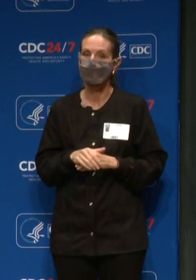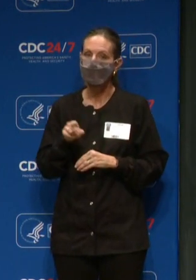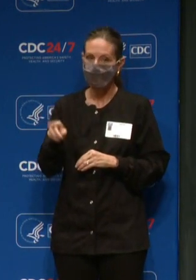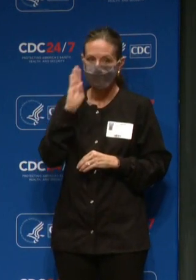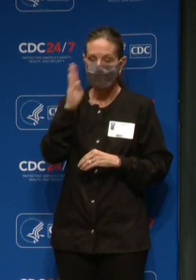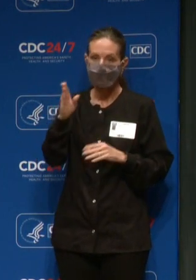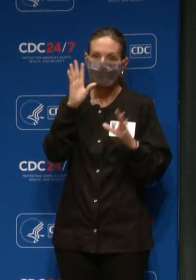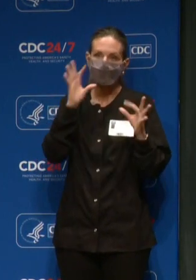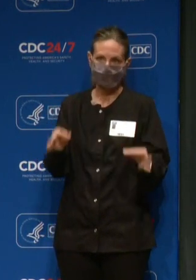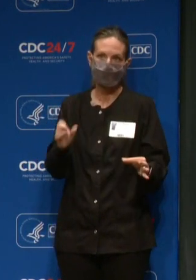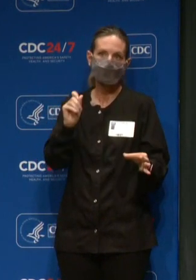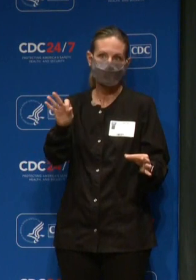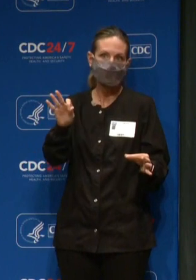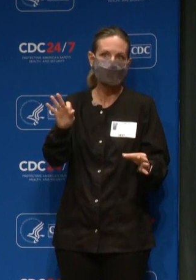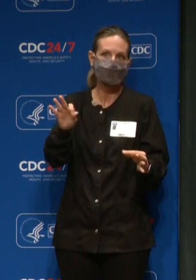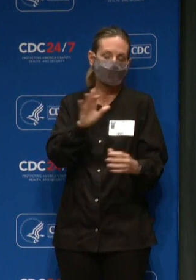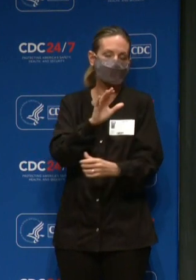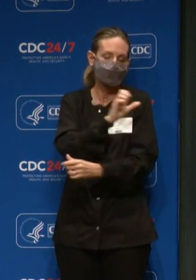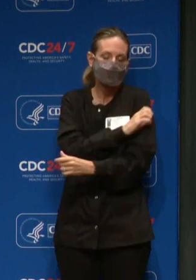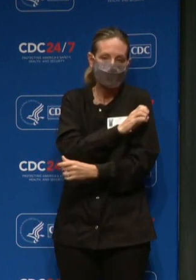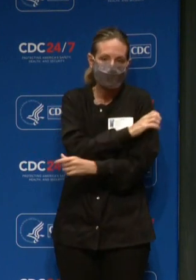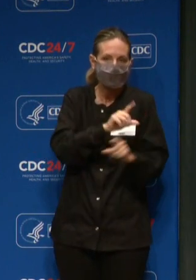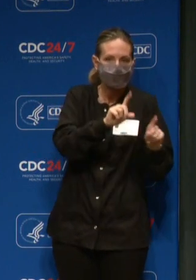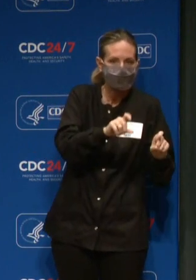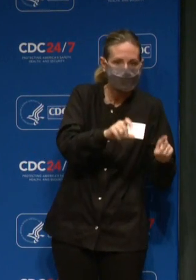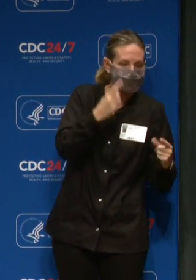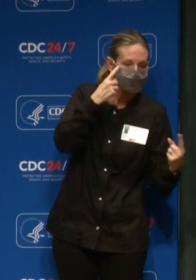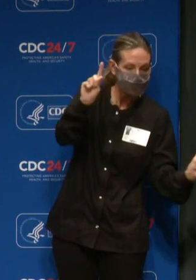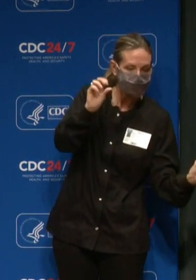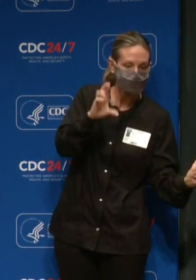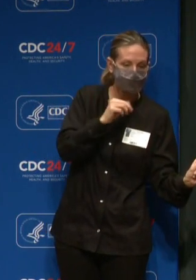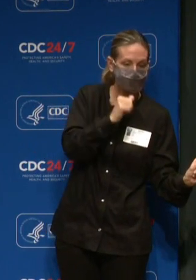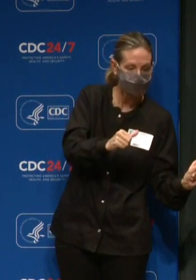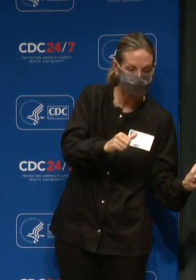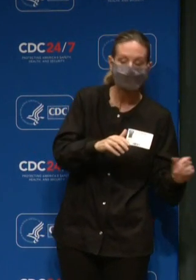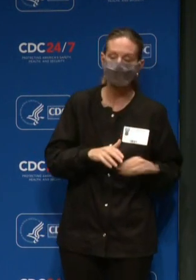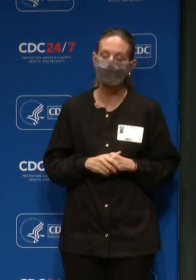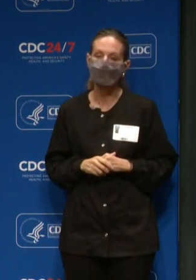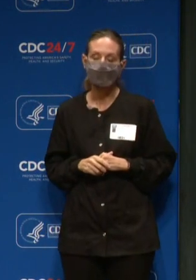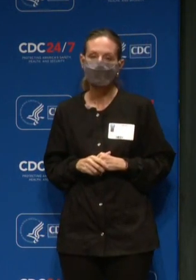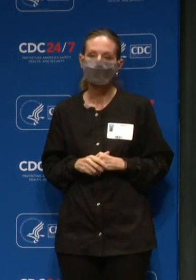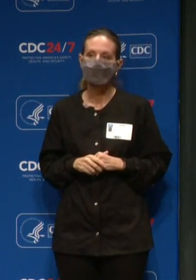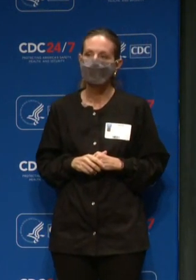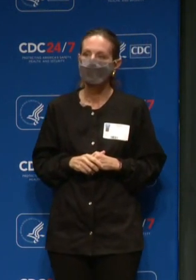Yep. Can we see if on the phone?